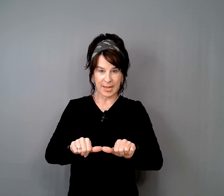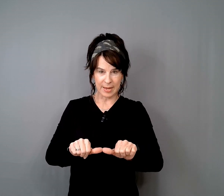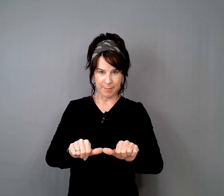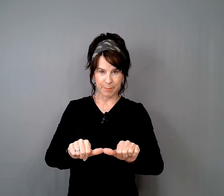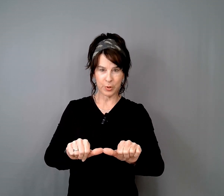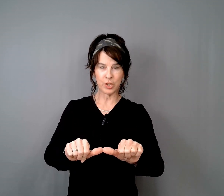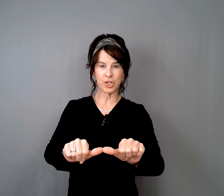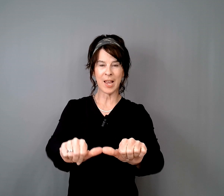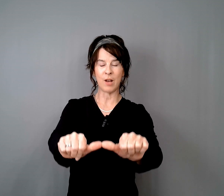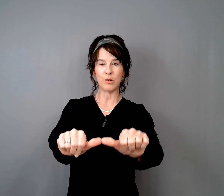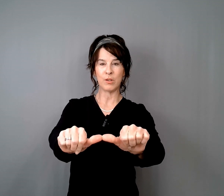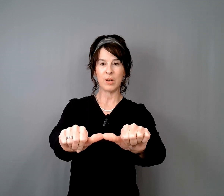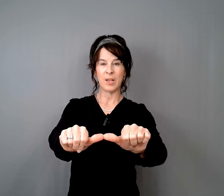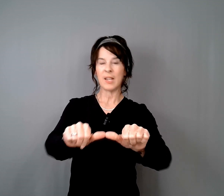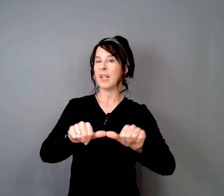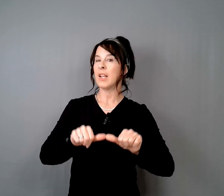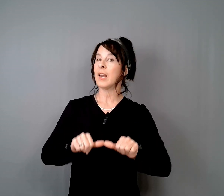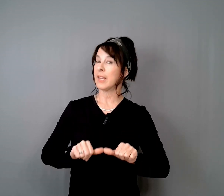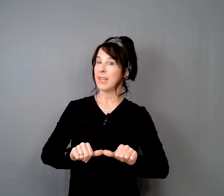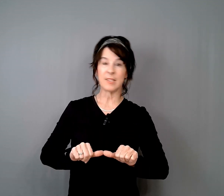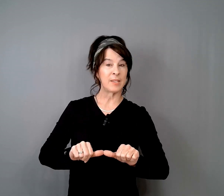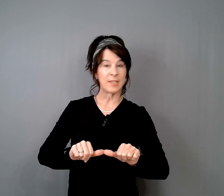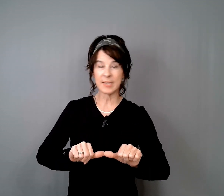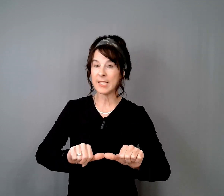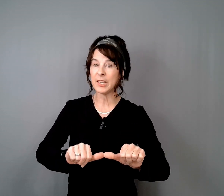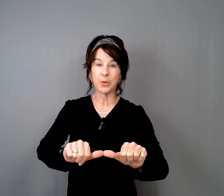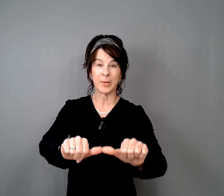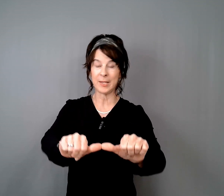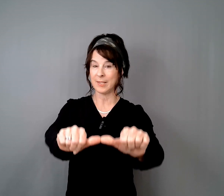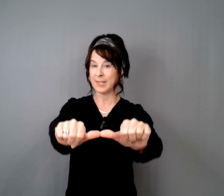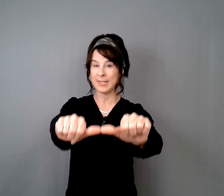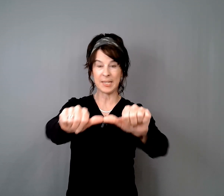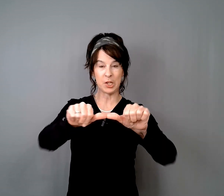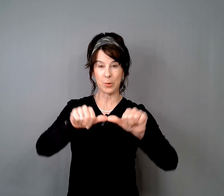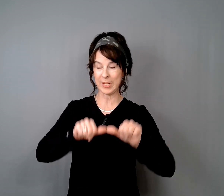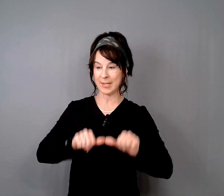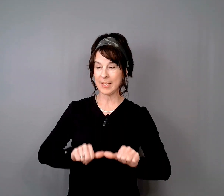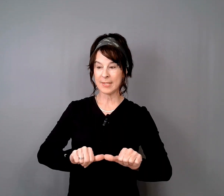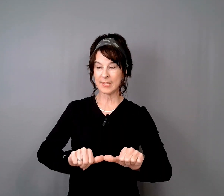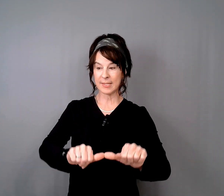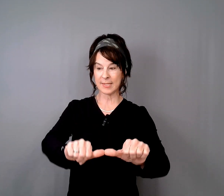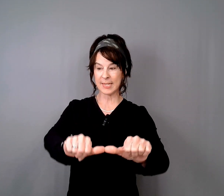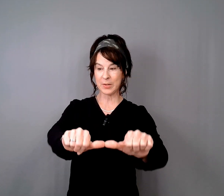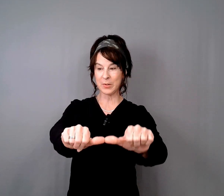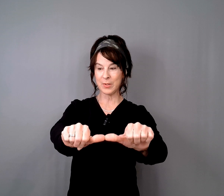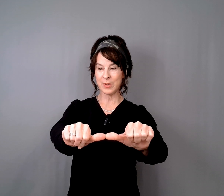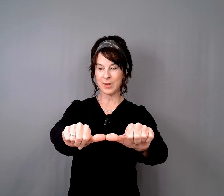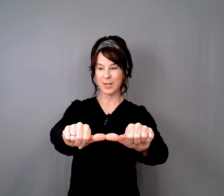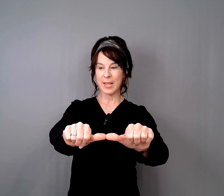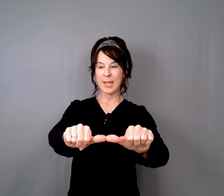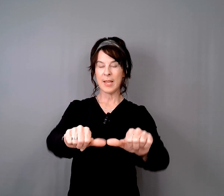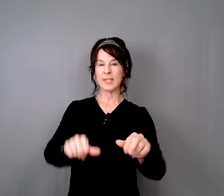and push out. Like it's continuing. Still